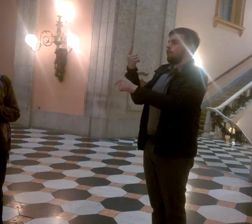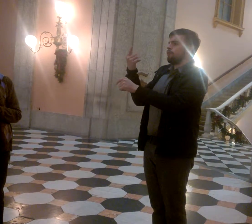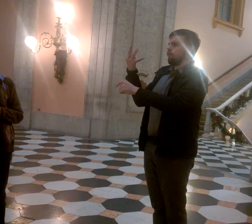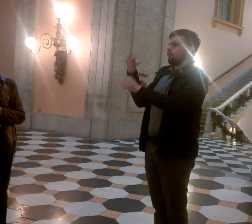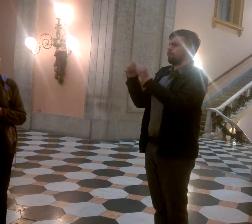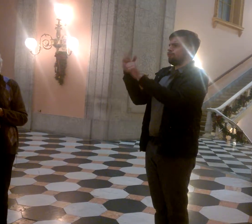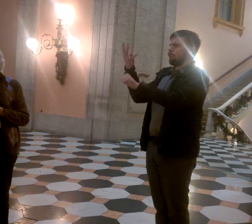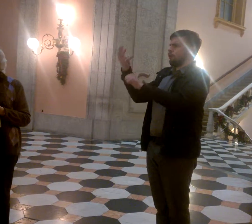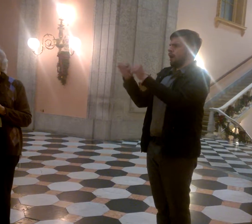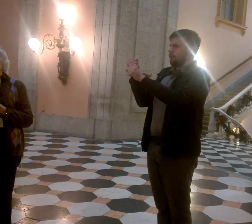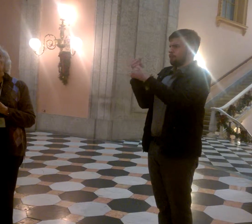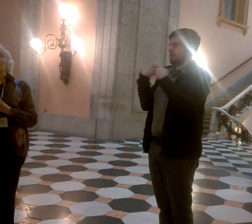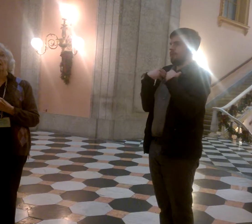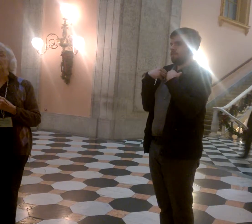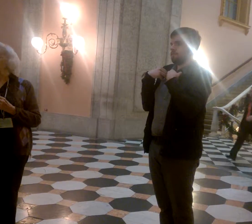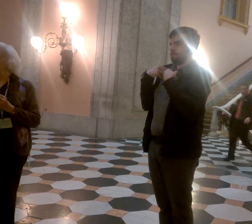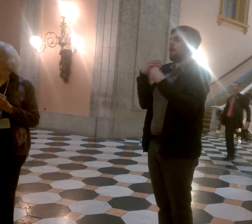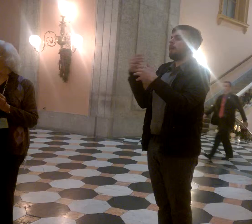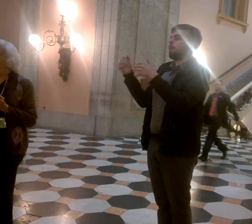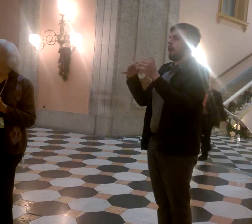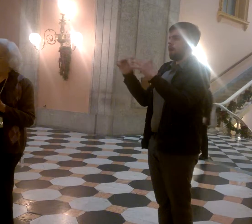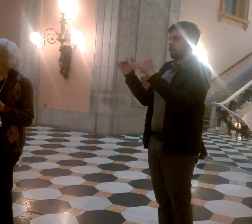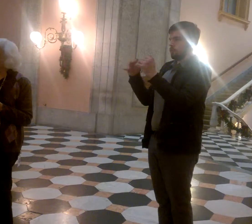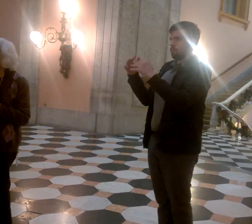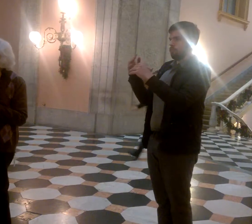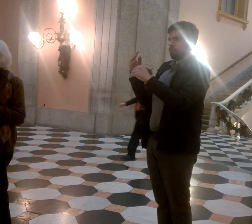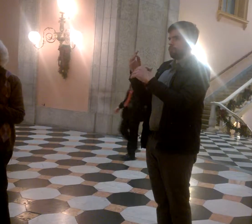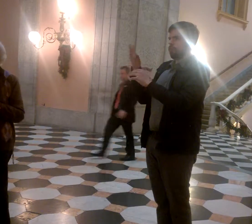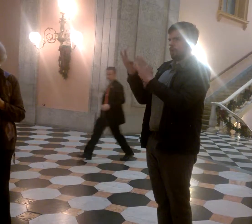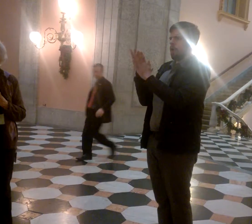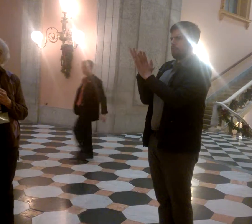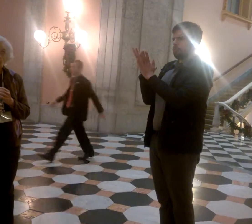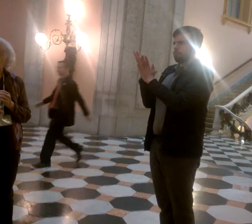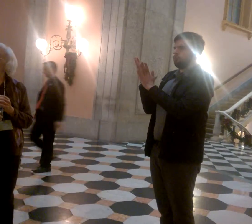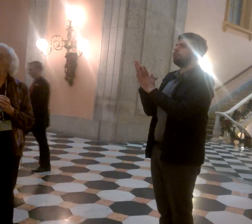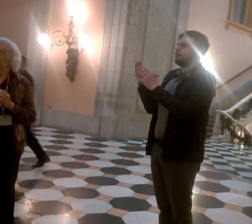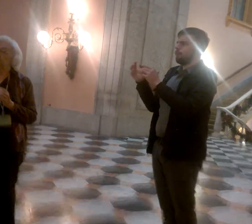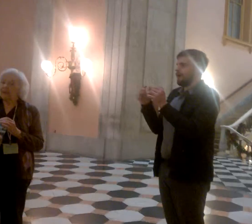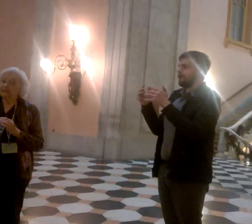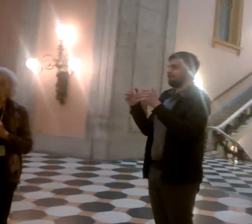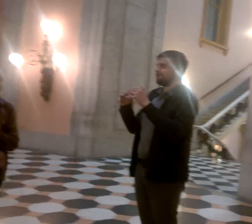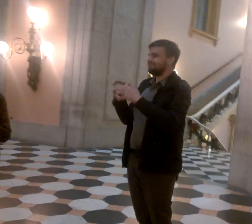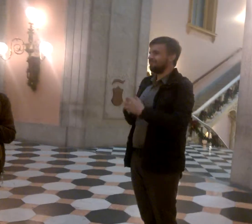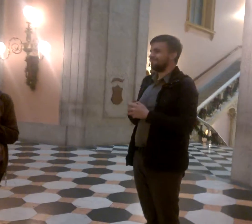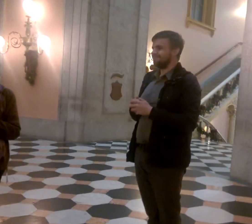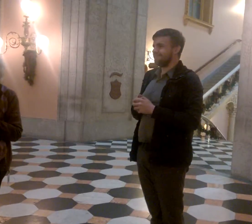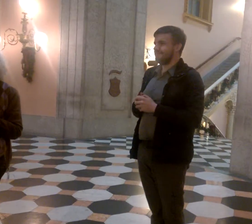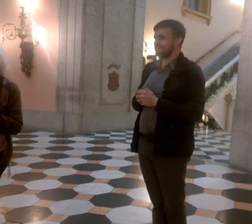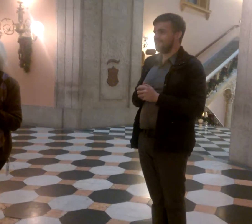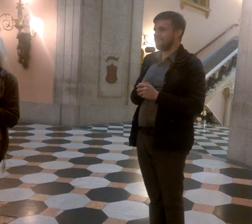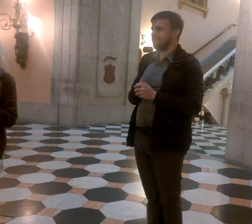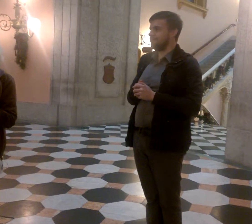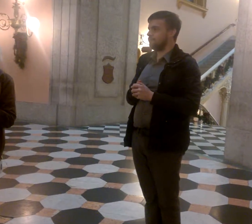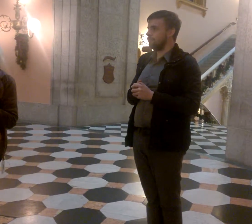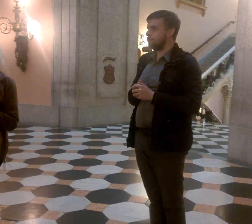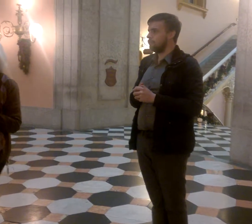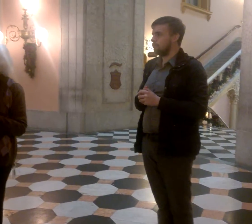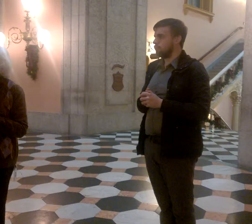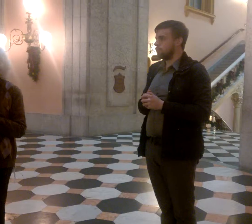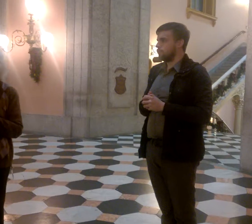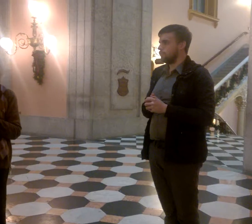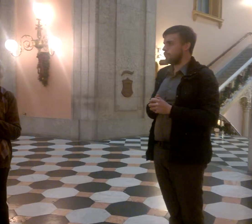from that event, he could send word back to his commander, we have met the enemy and they are